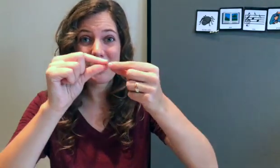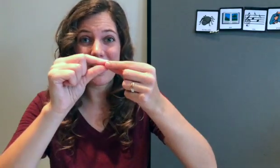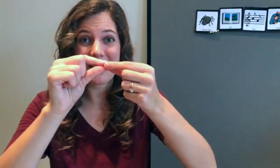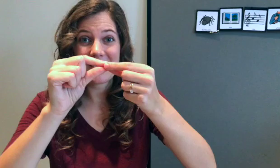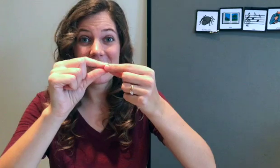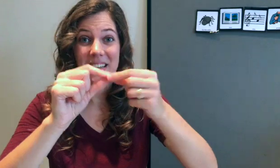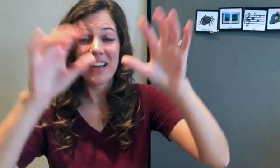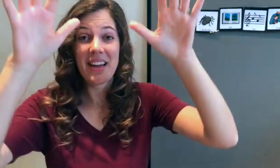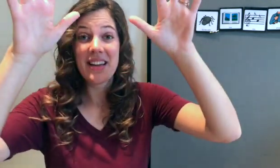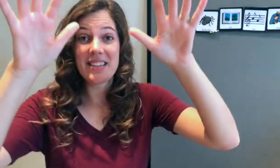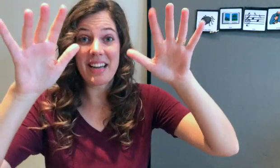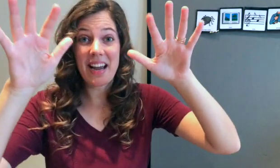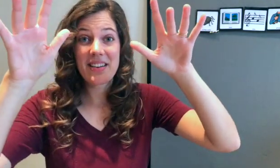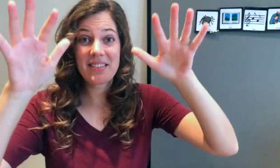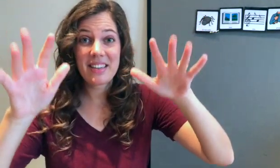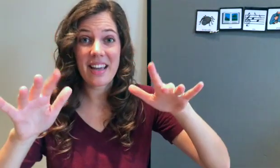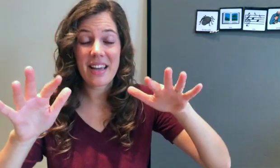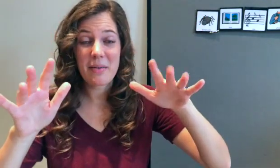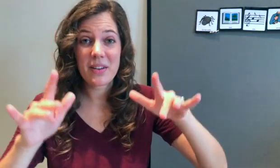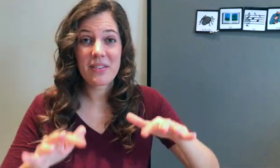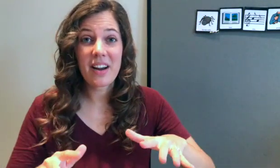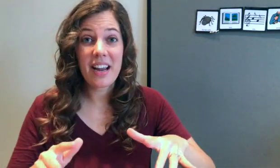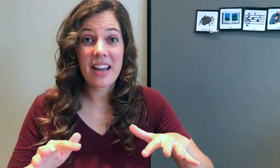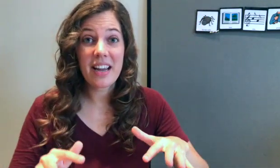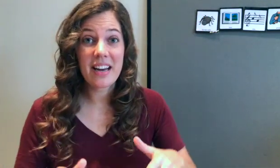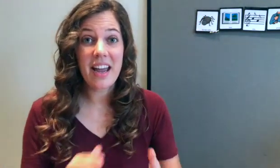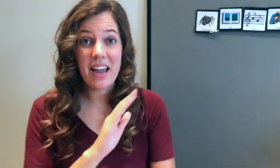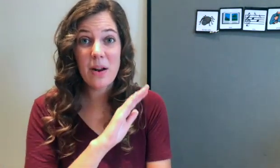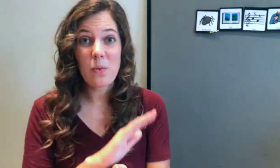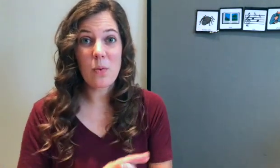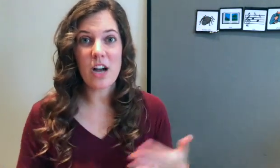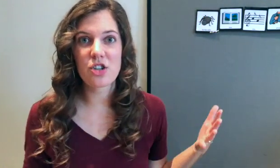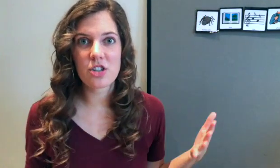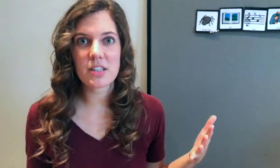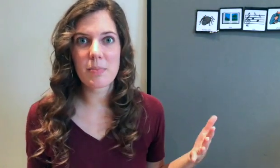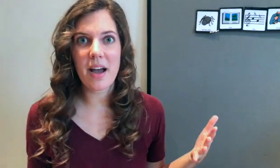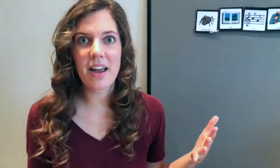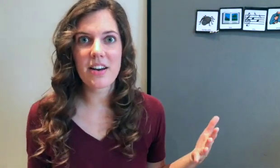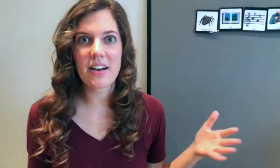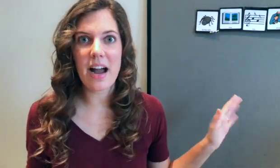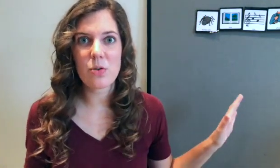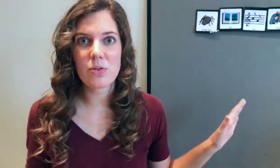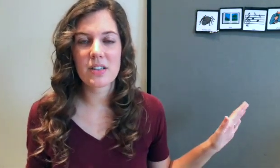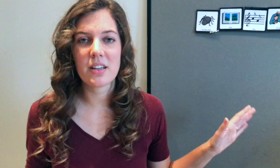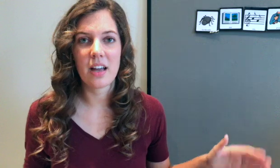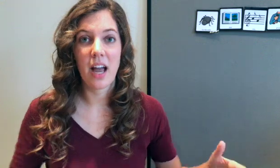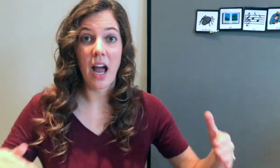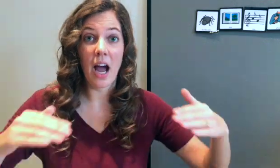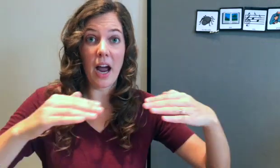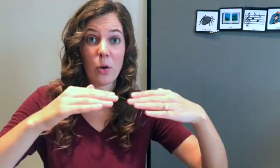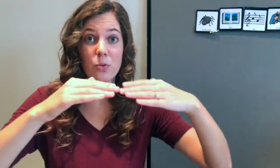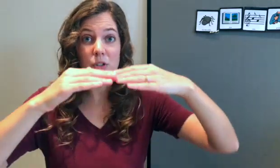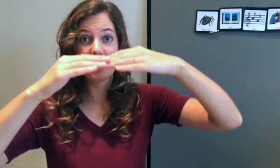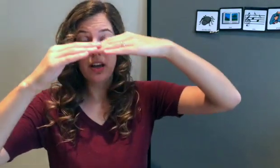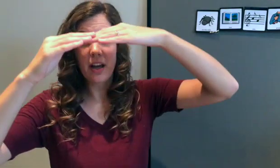spout. Down came the rain and washed the spider out. Out came